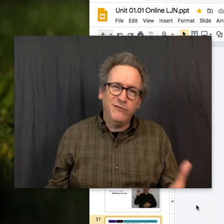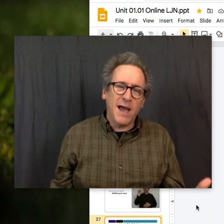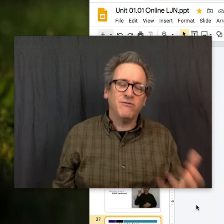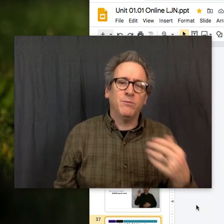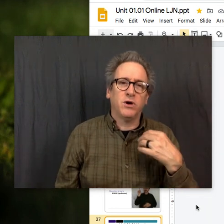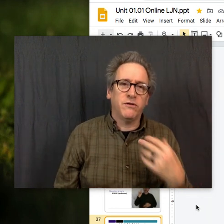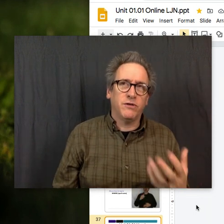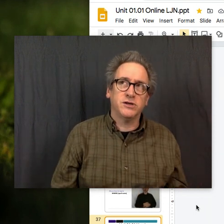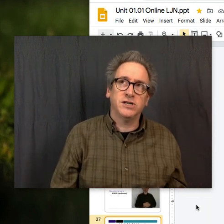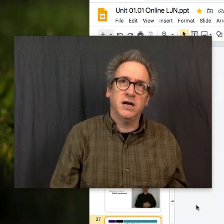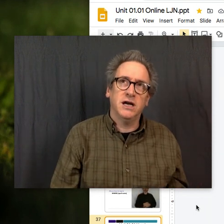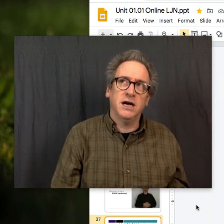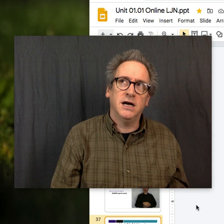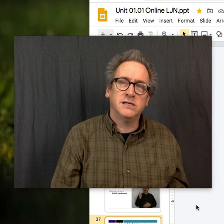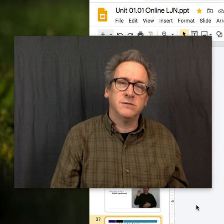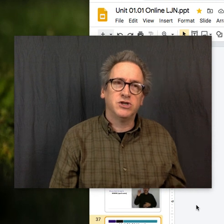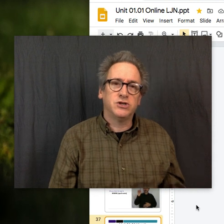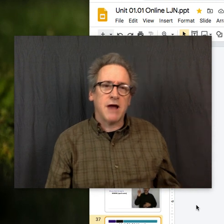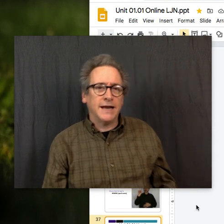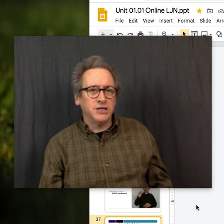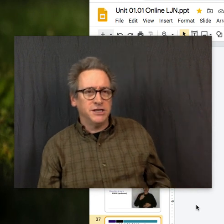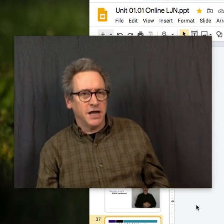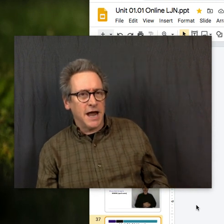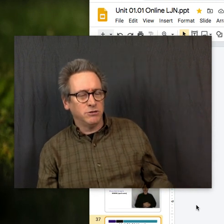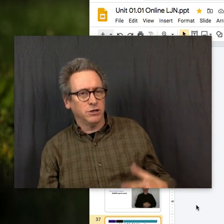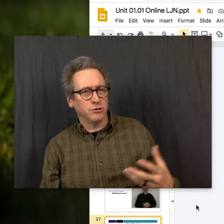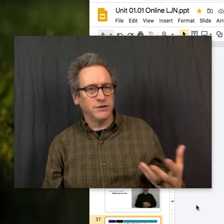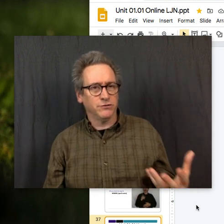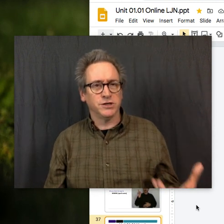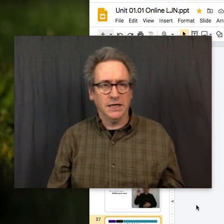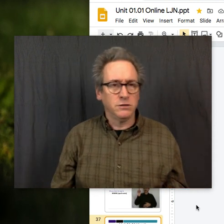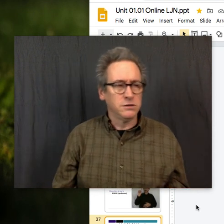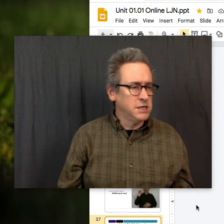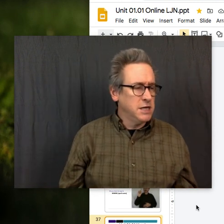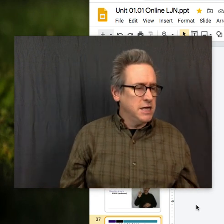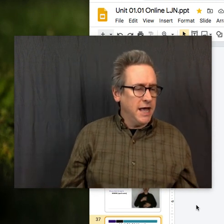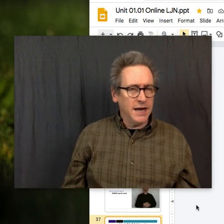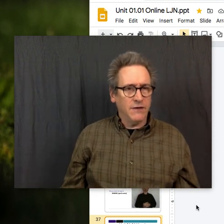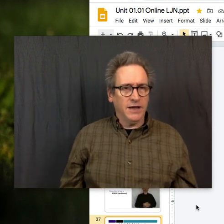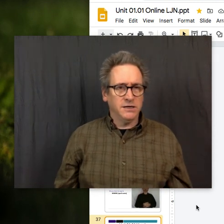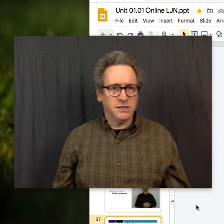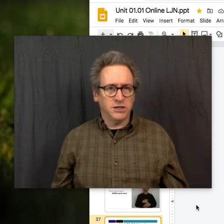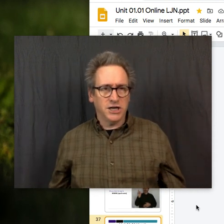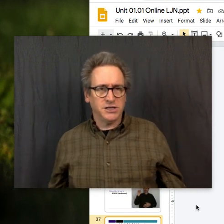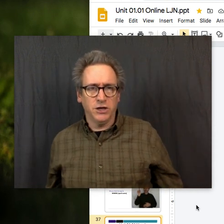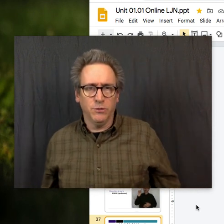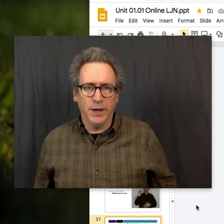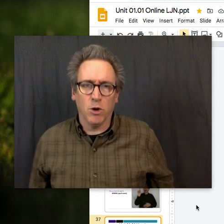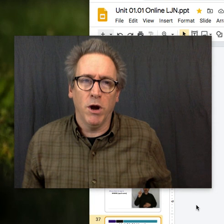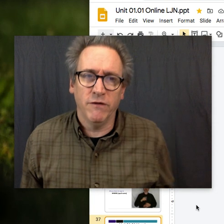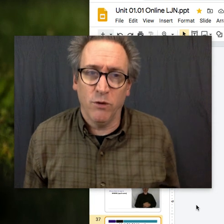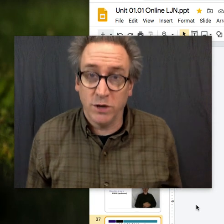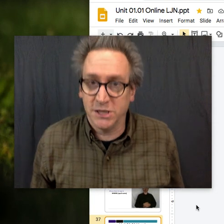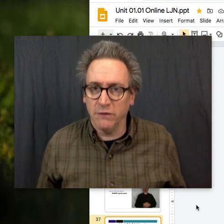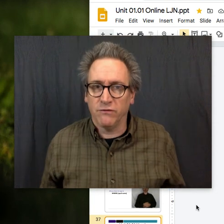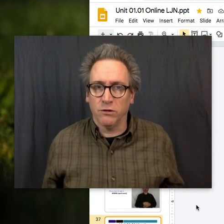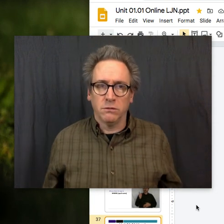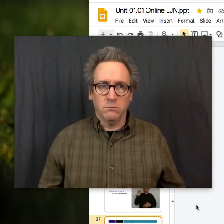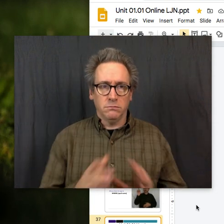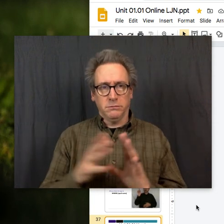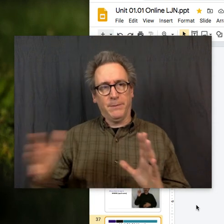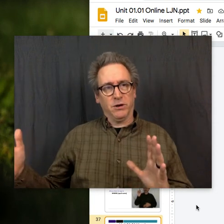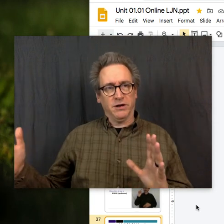If you have the book, there's some strategies on how to learn different skills and how they suggest that you pick one and focus on it